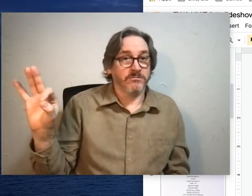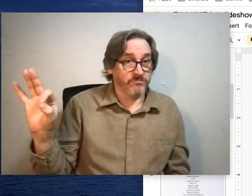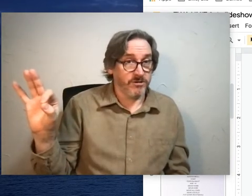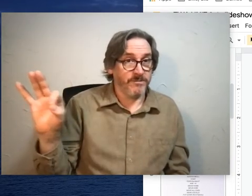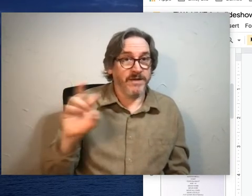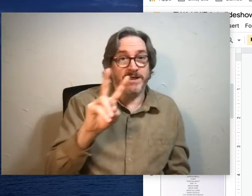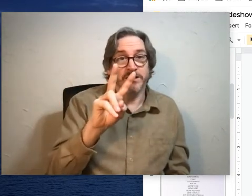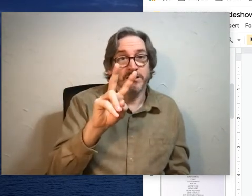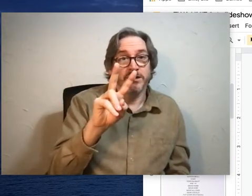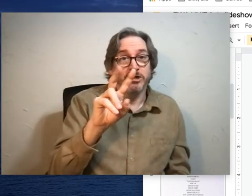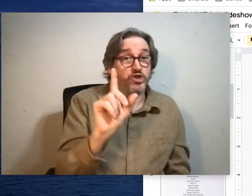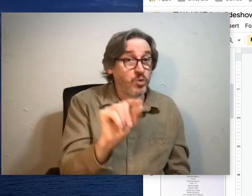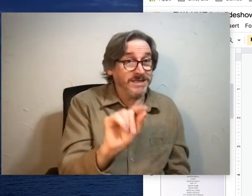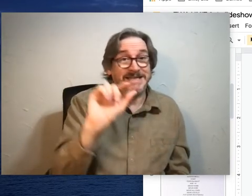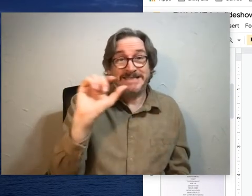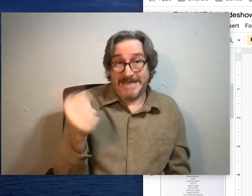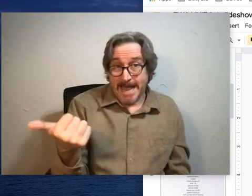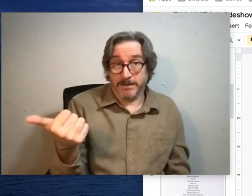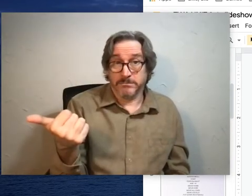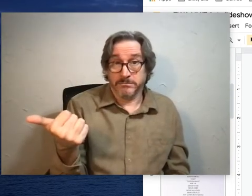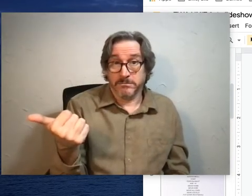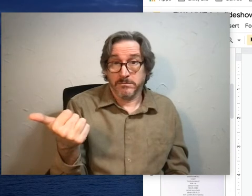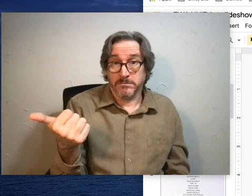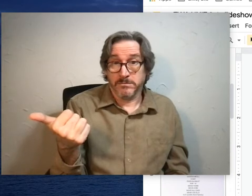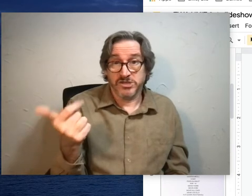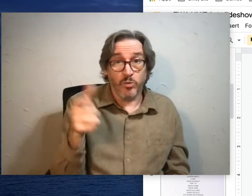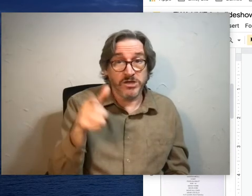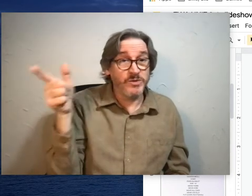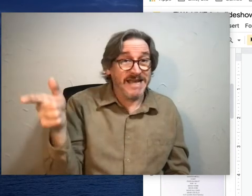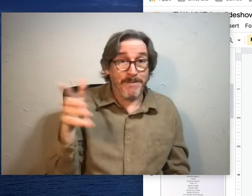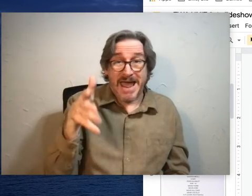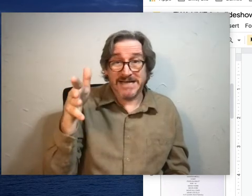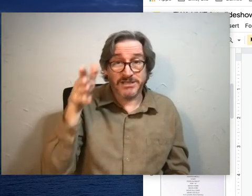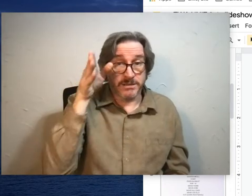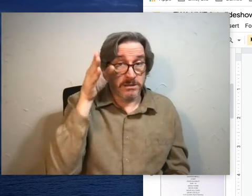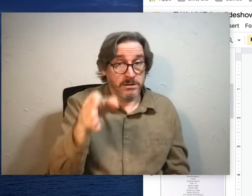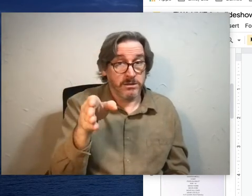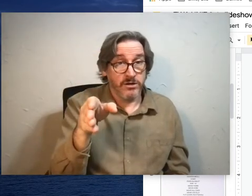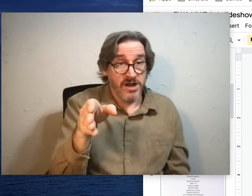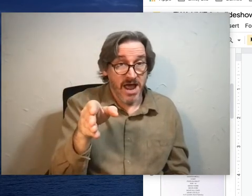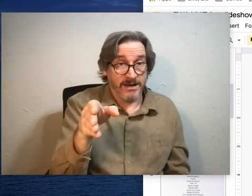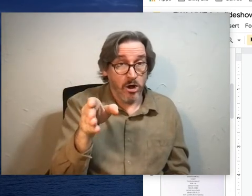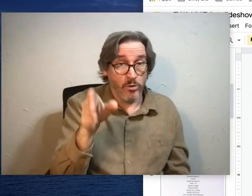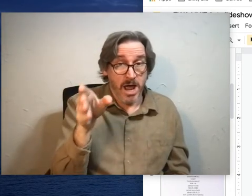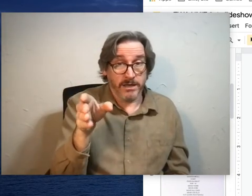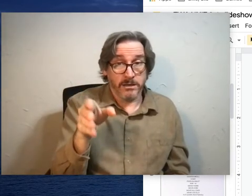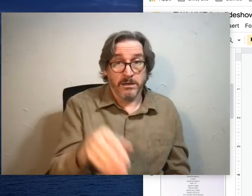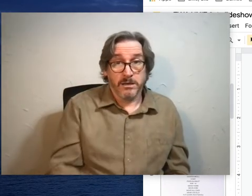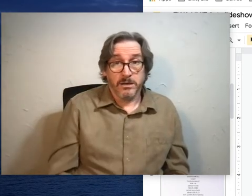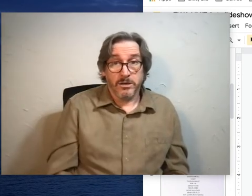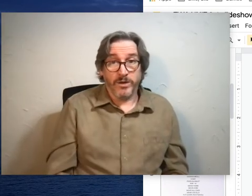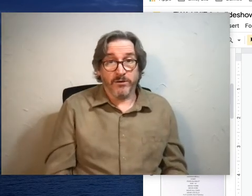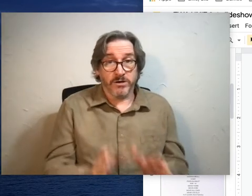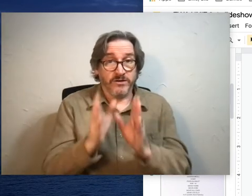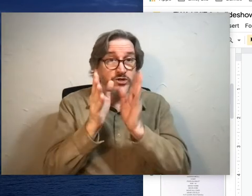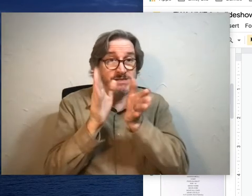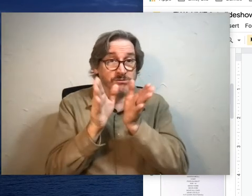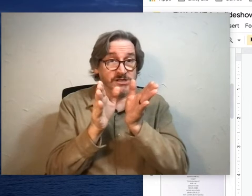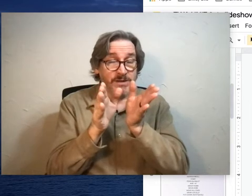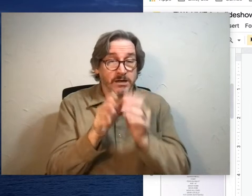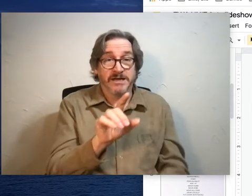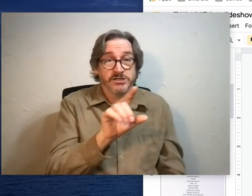2009, right? And then 2010. So once we get past 909, we get rid of the